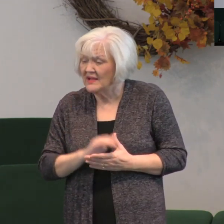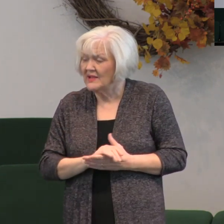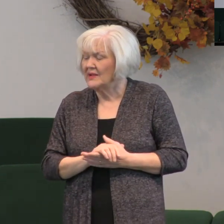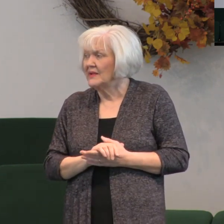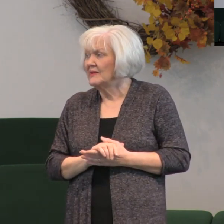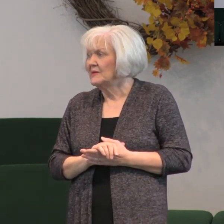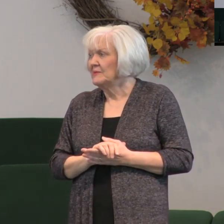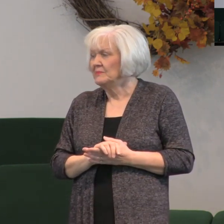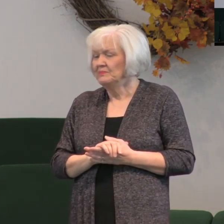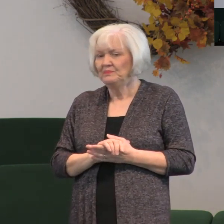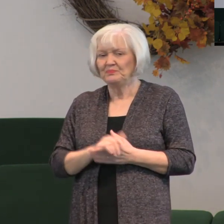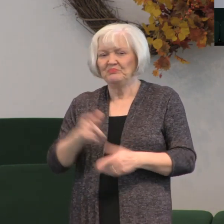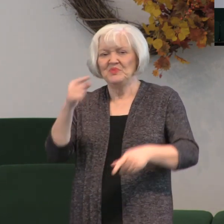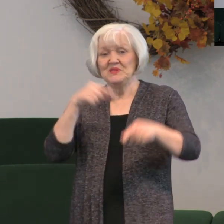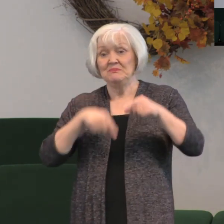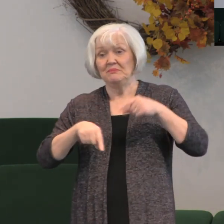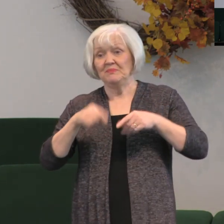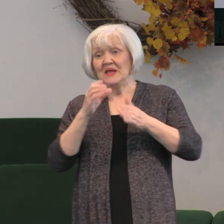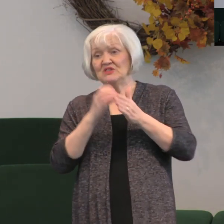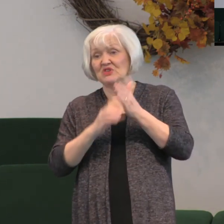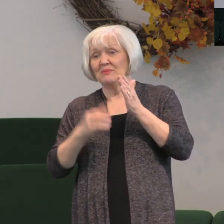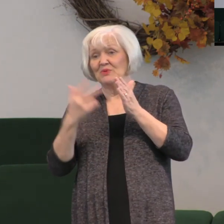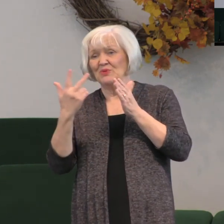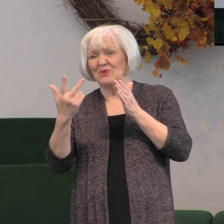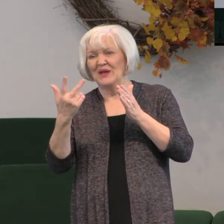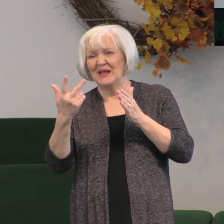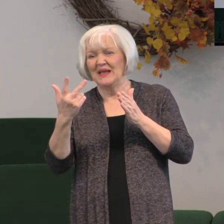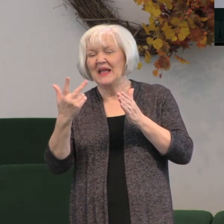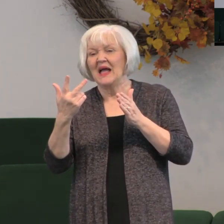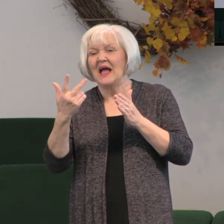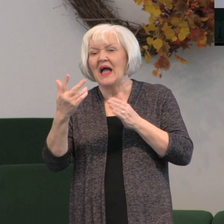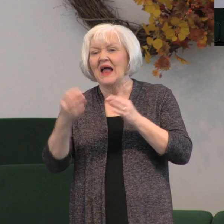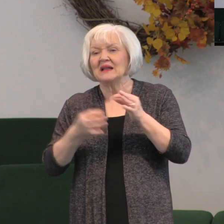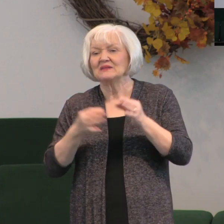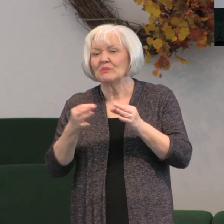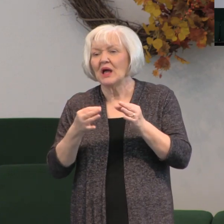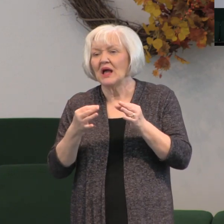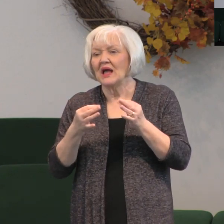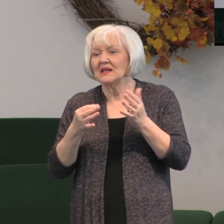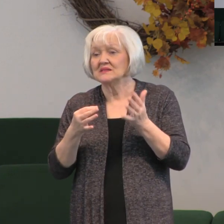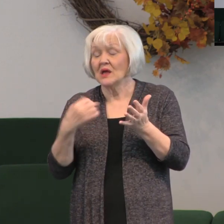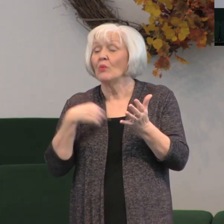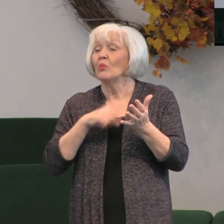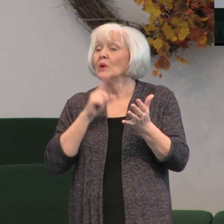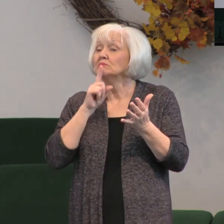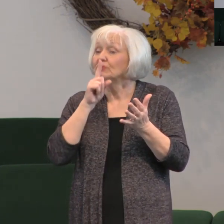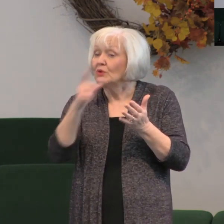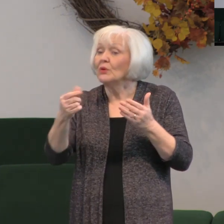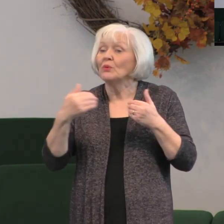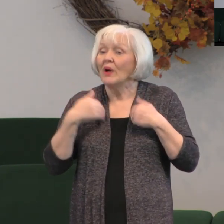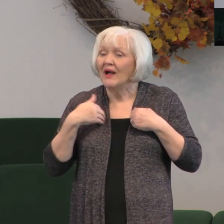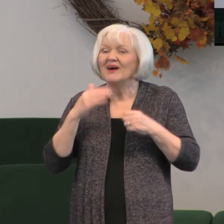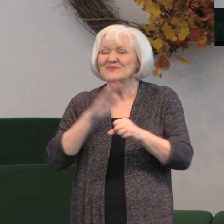but then he comes back in chapter 3 and he talks about it that we do have sufficiency